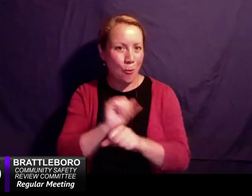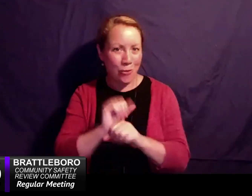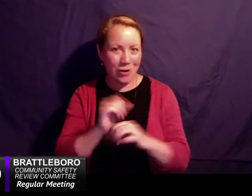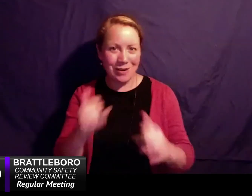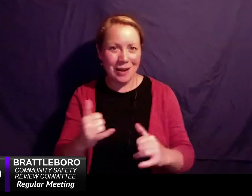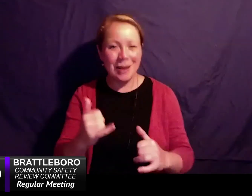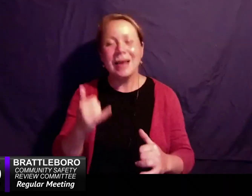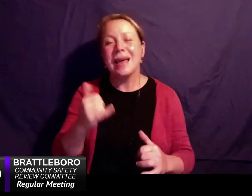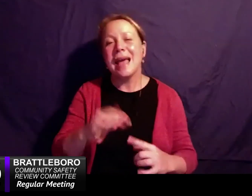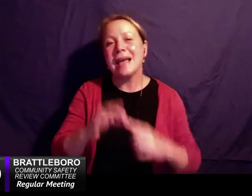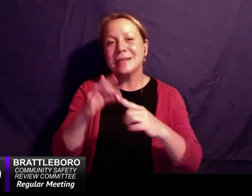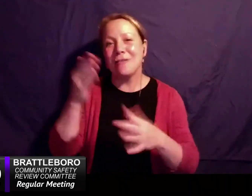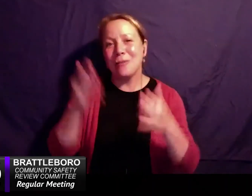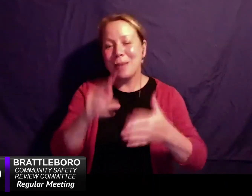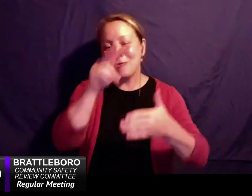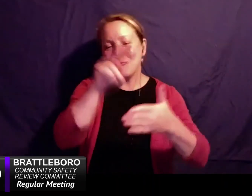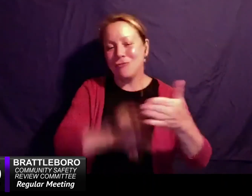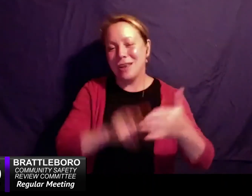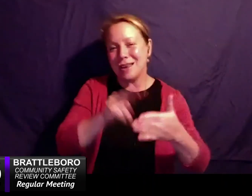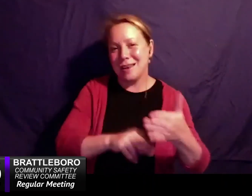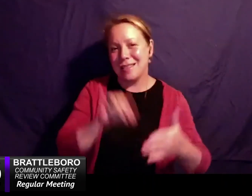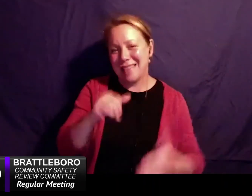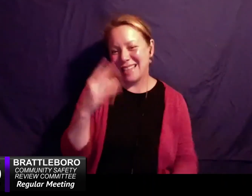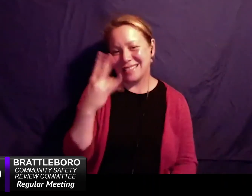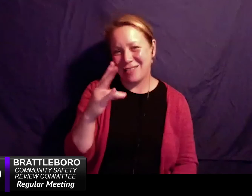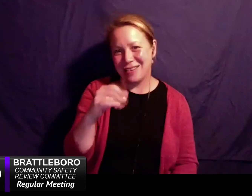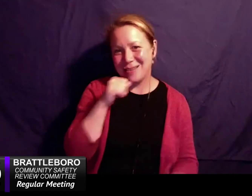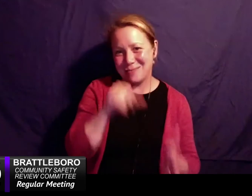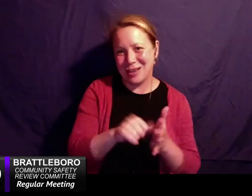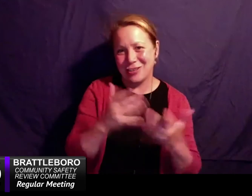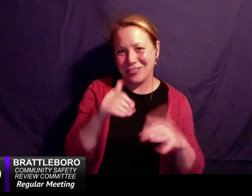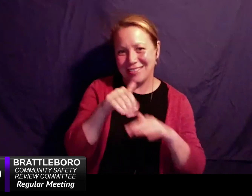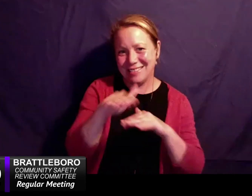maybe steeping in those documents we already sent you